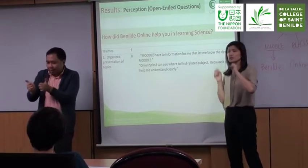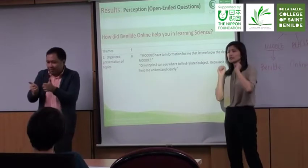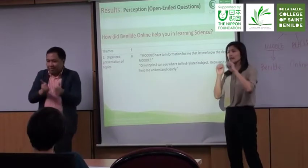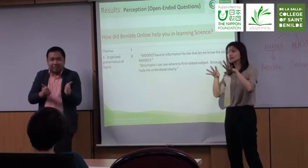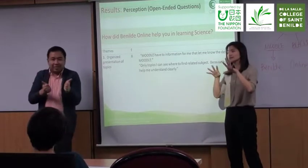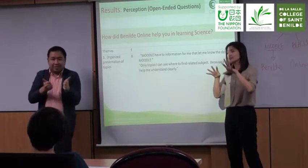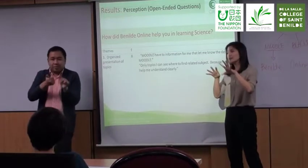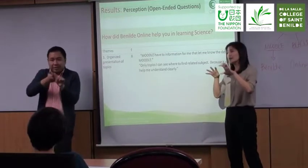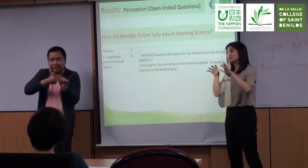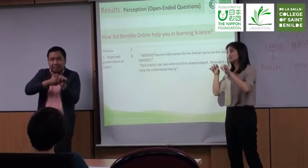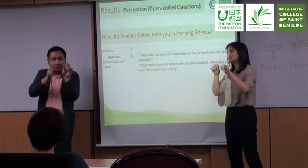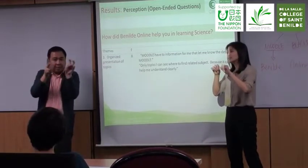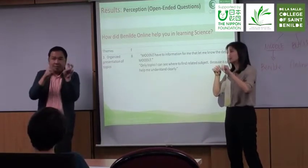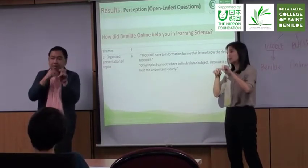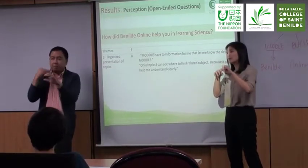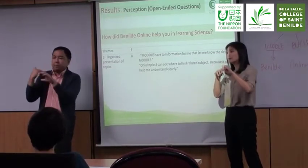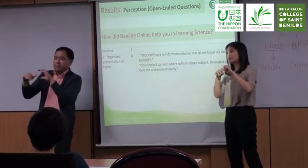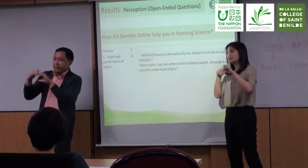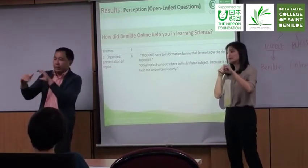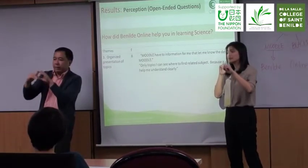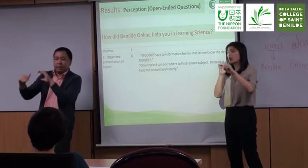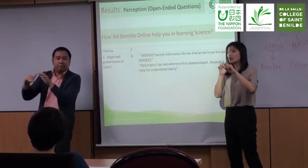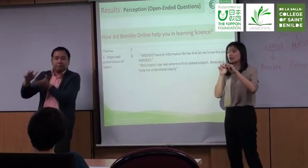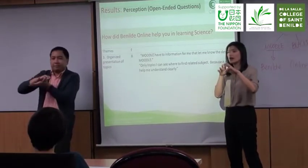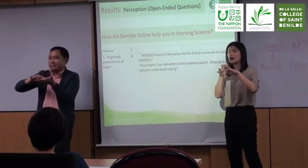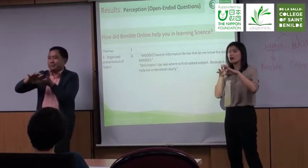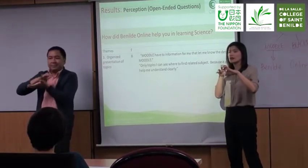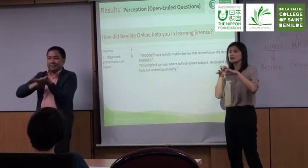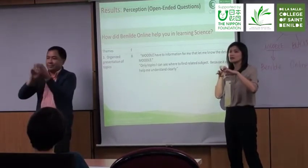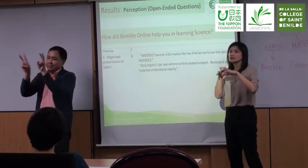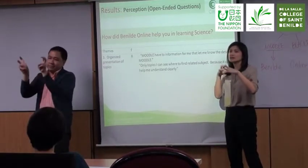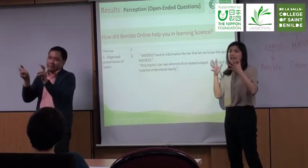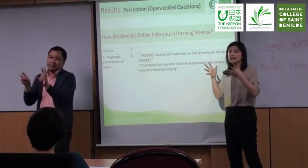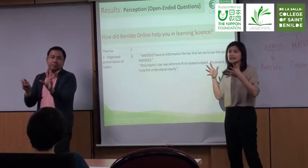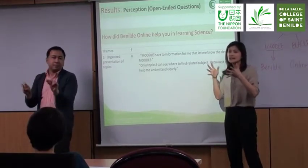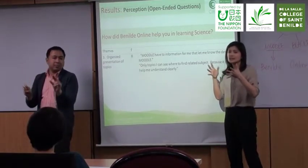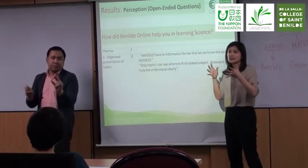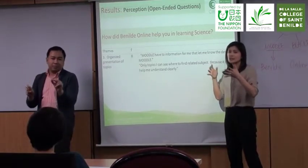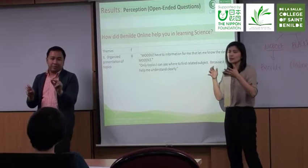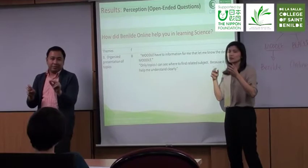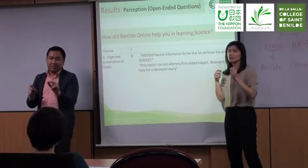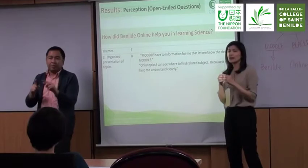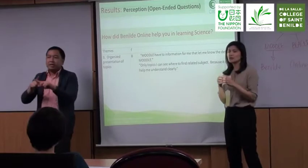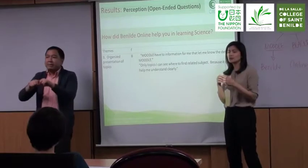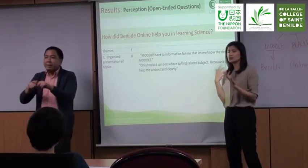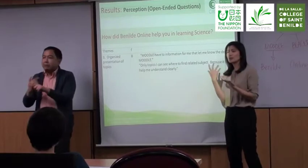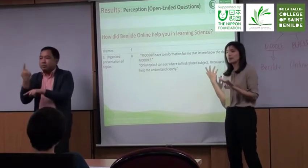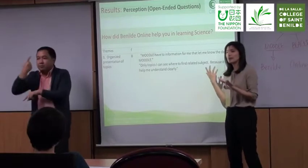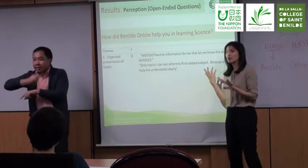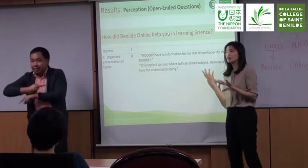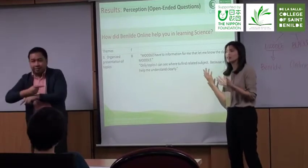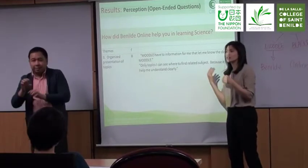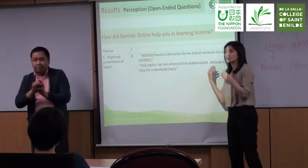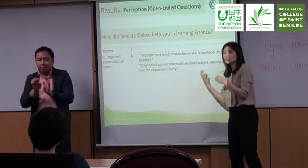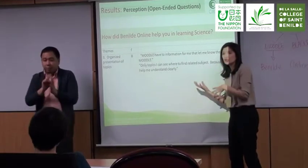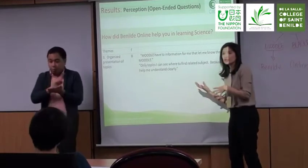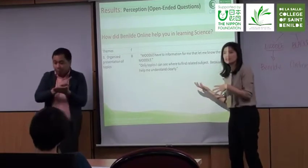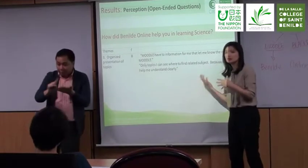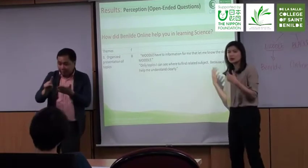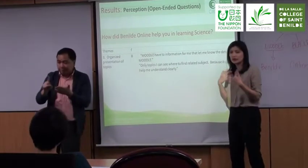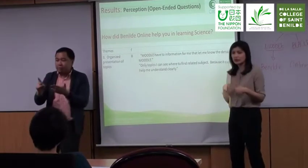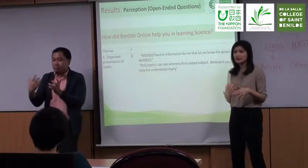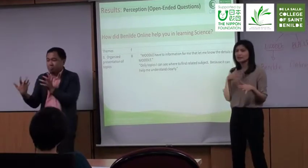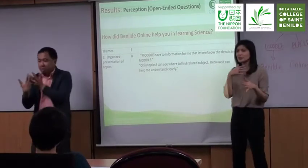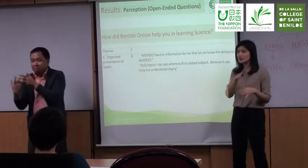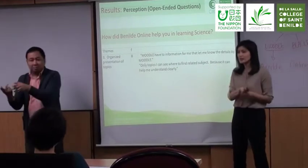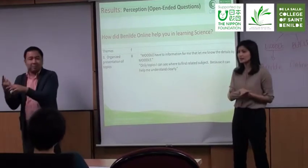We just don't send emails based on the day, because sometimes you would remember, oh, there's a good